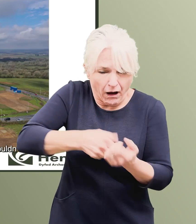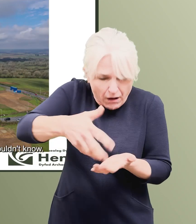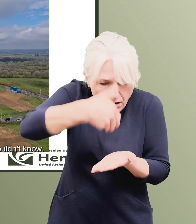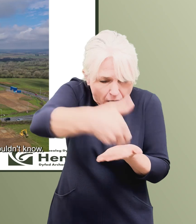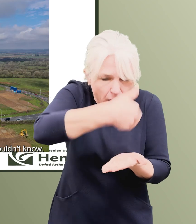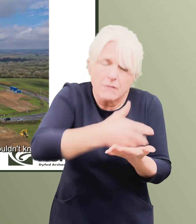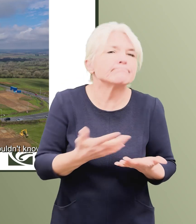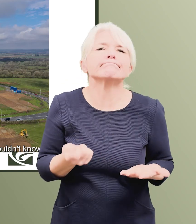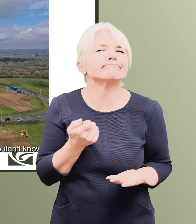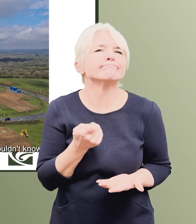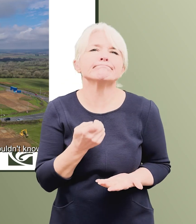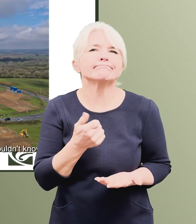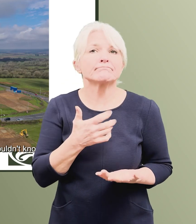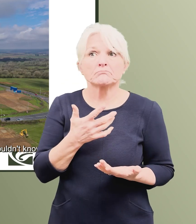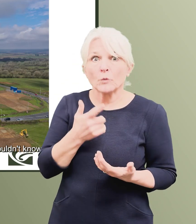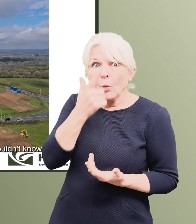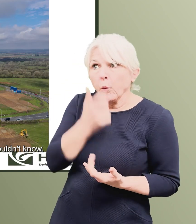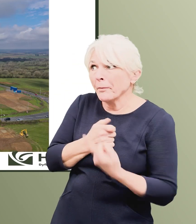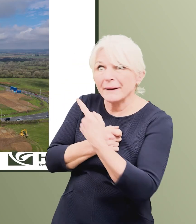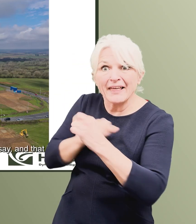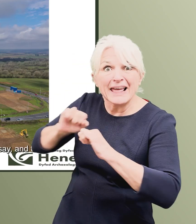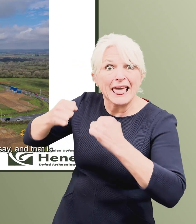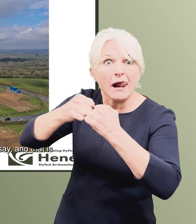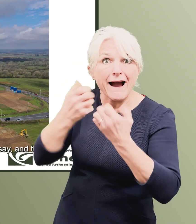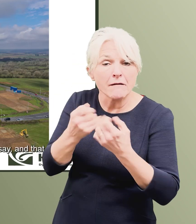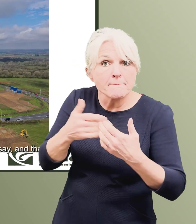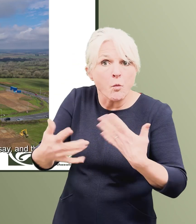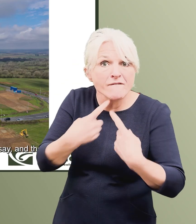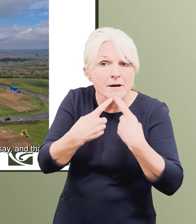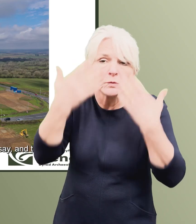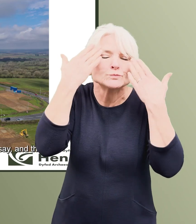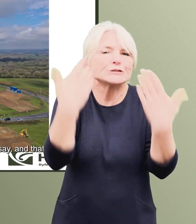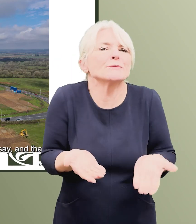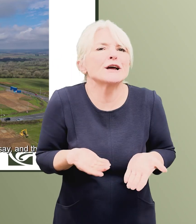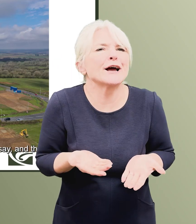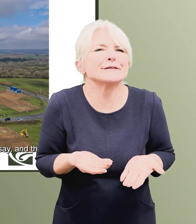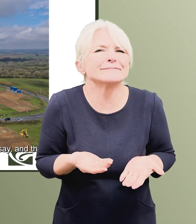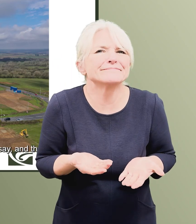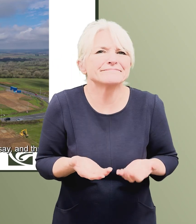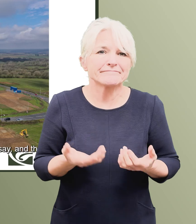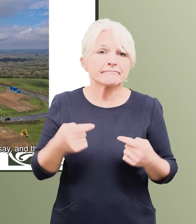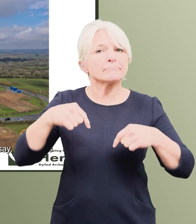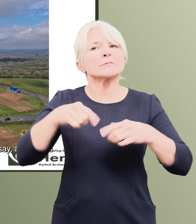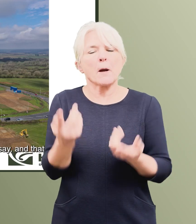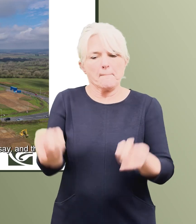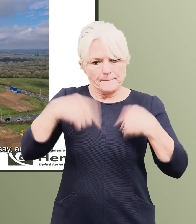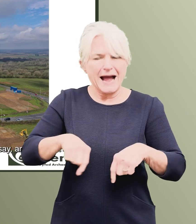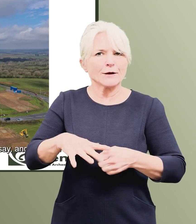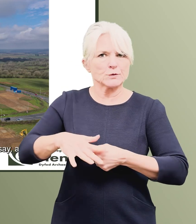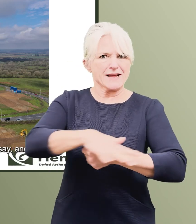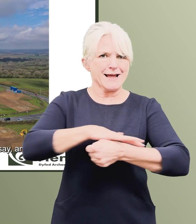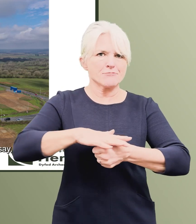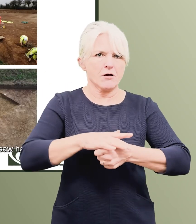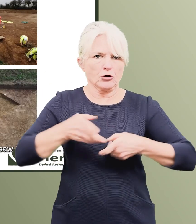know. Going back to the middle of the site, and something that we can interpret, I'm pleased to say, and that's